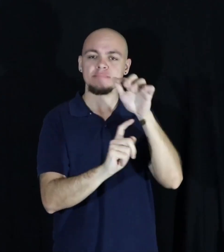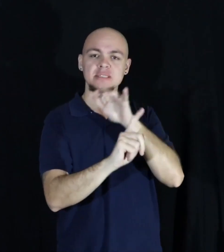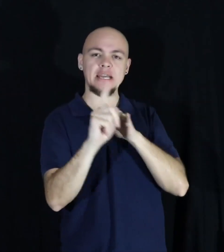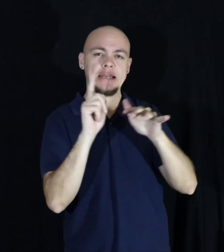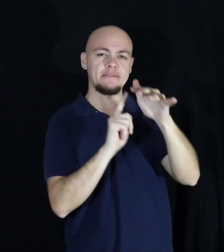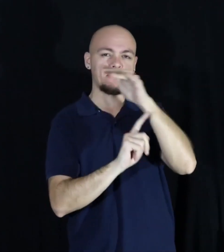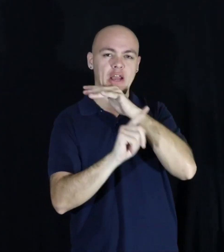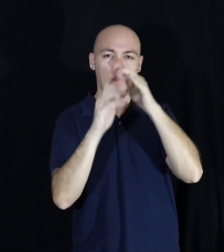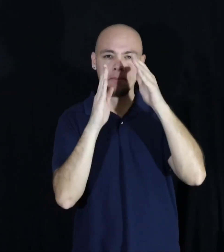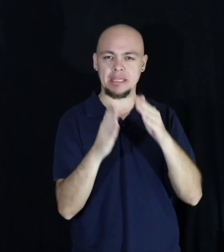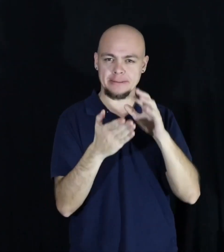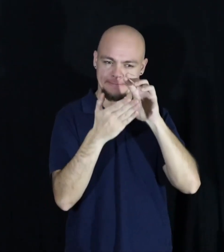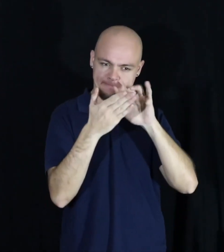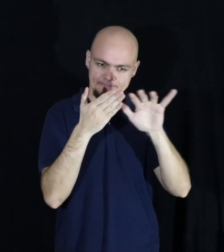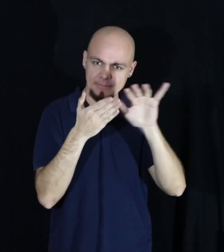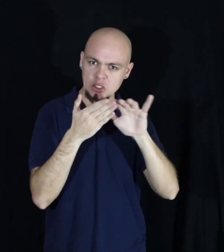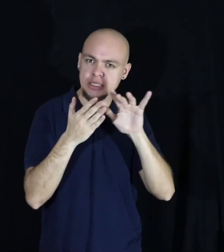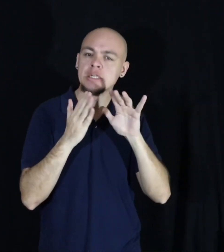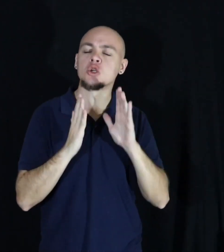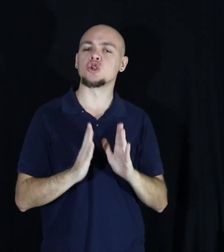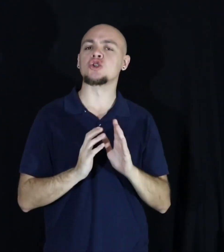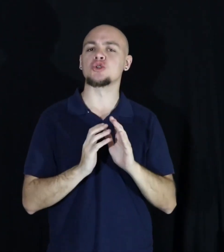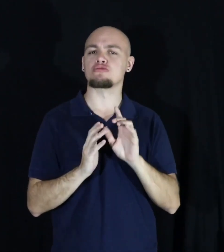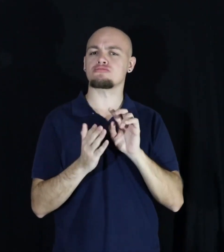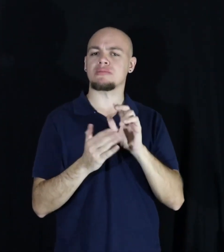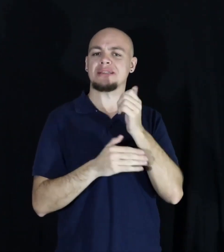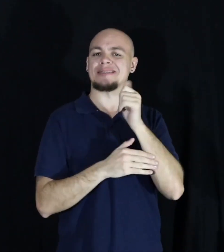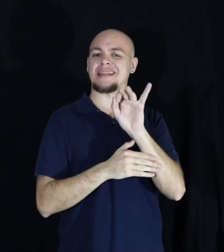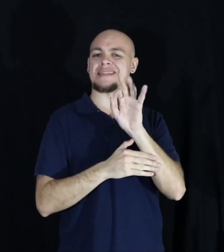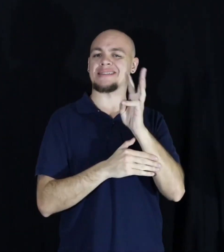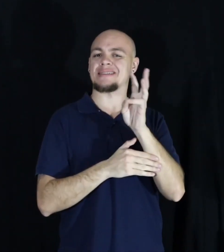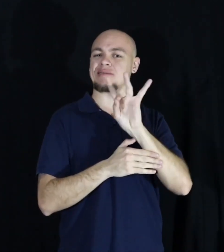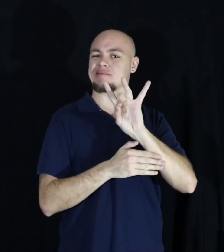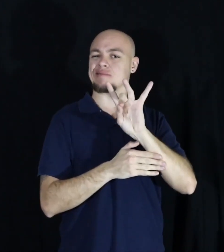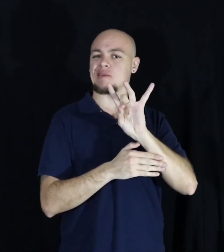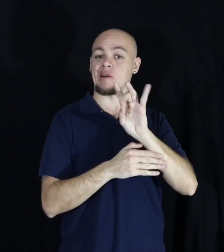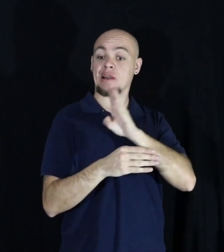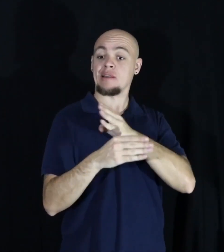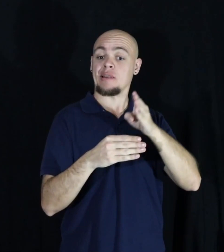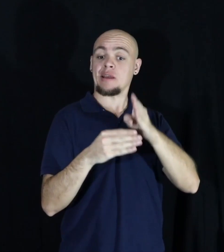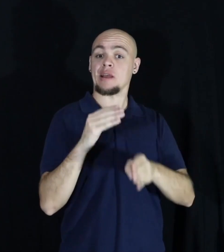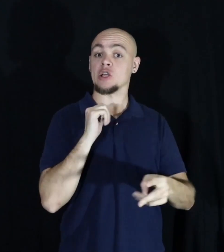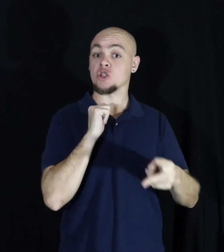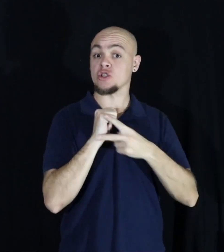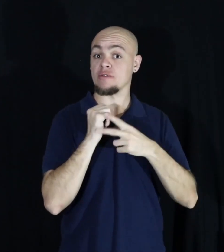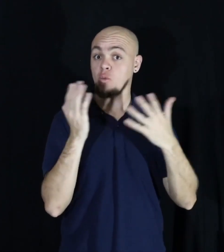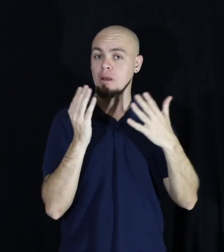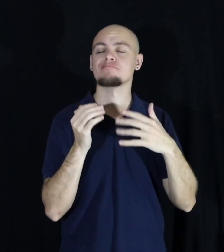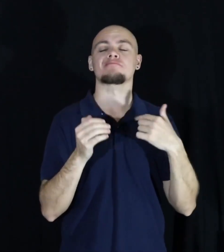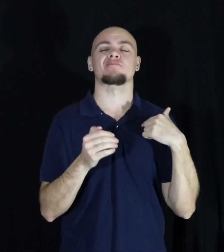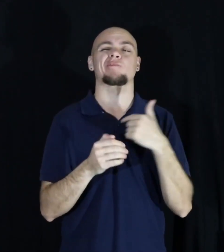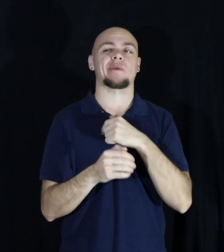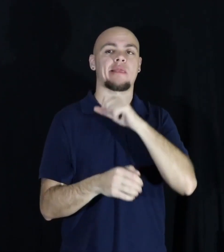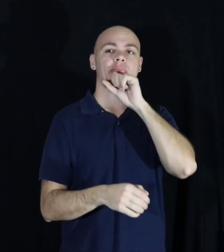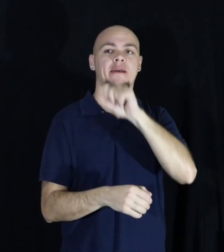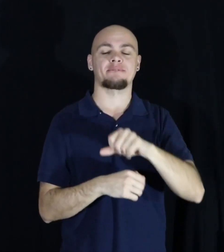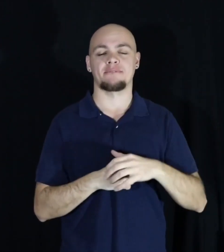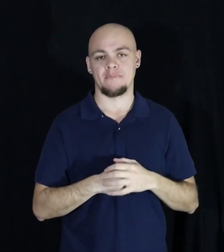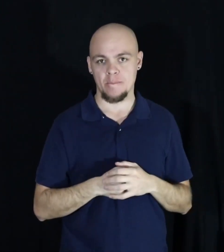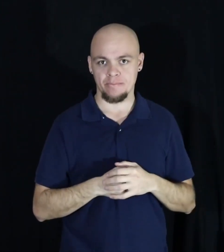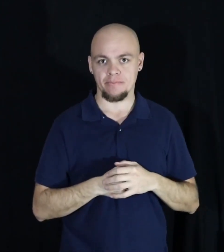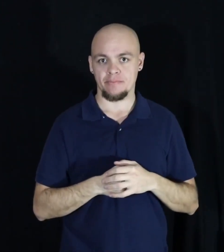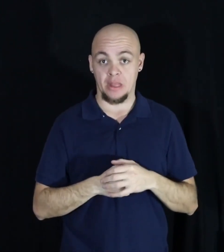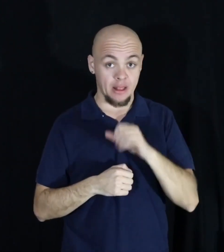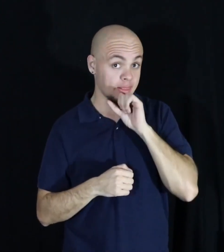Diome said this in 1968. In the end, we will conserve only what we love, and we will